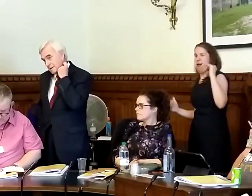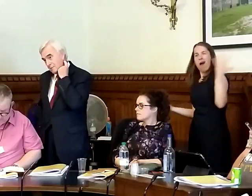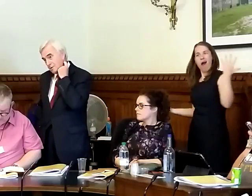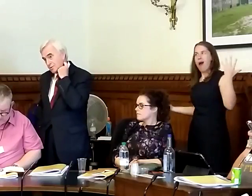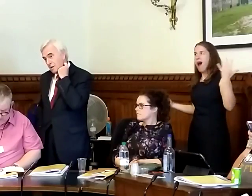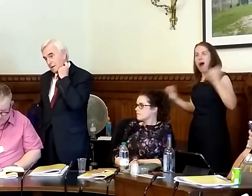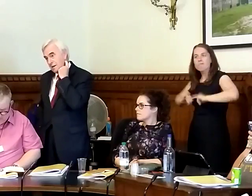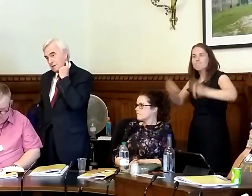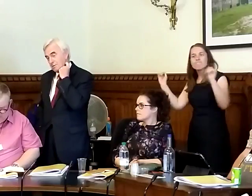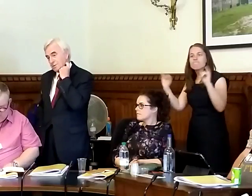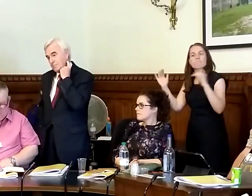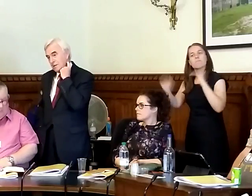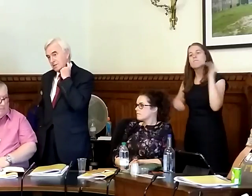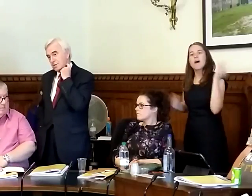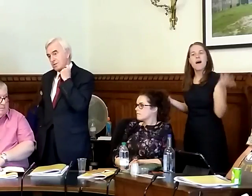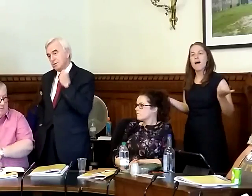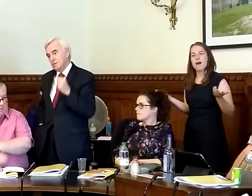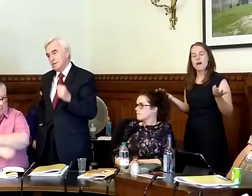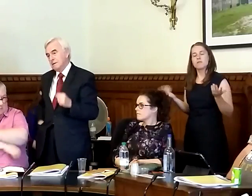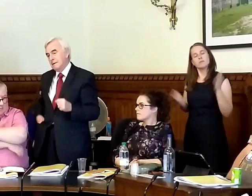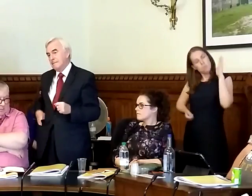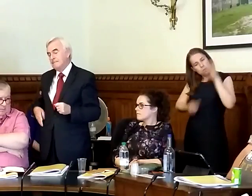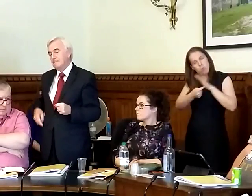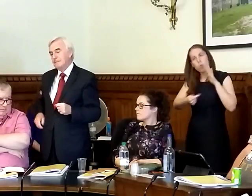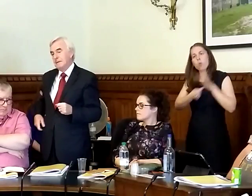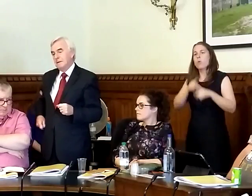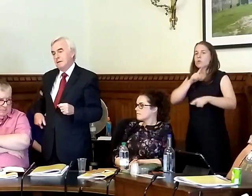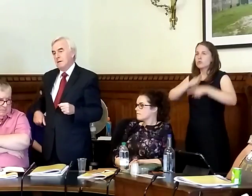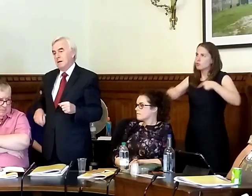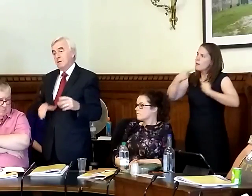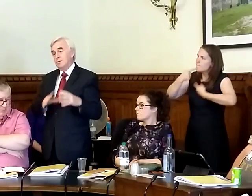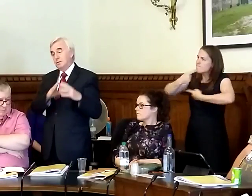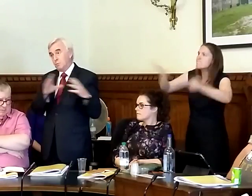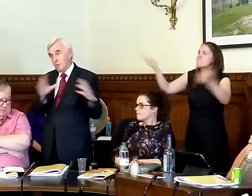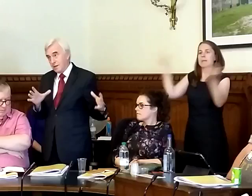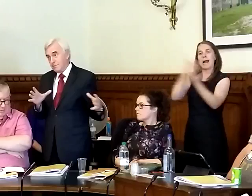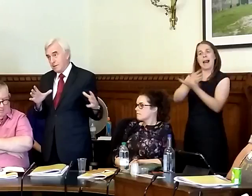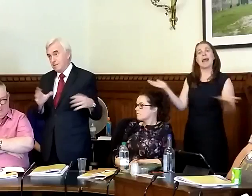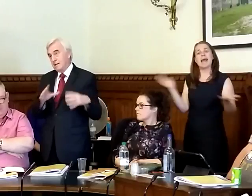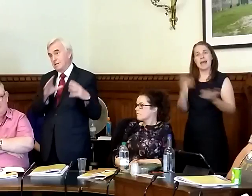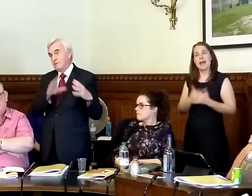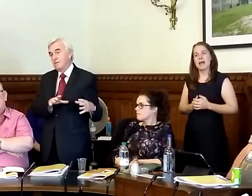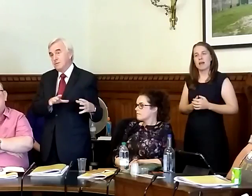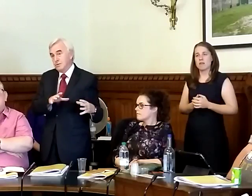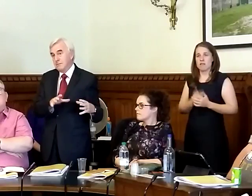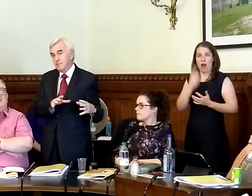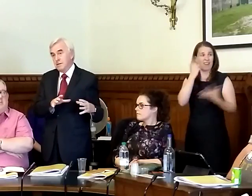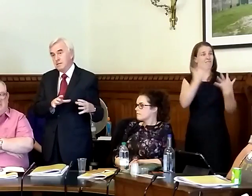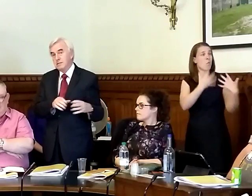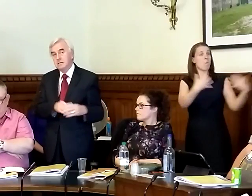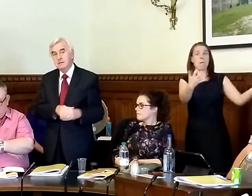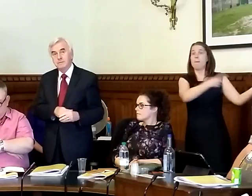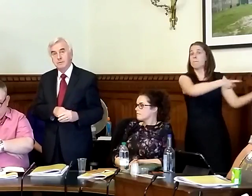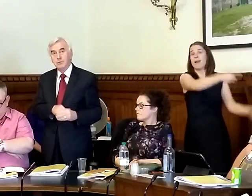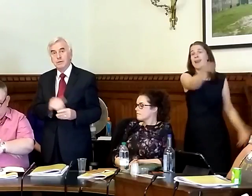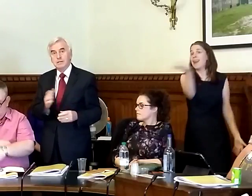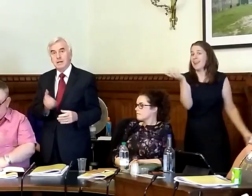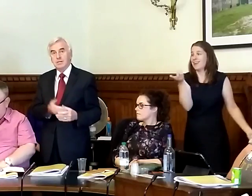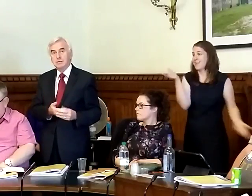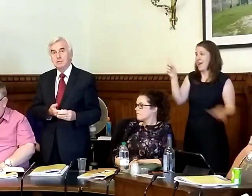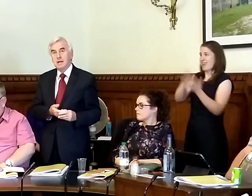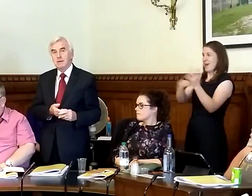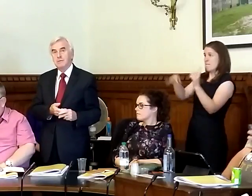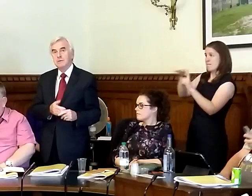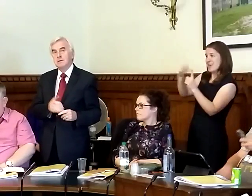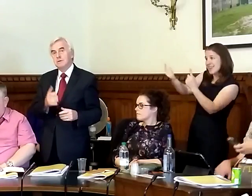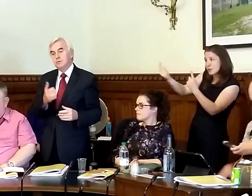it's important that we try and get across the message, I think, to the wider public and to individual MPs through all